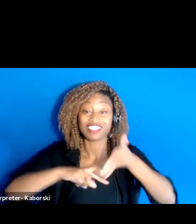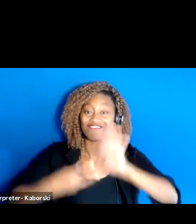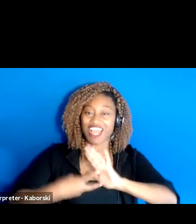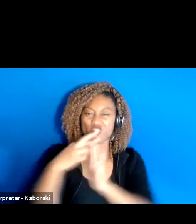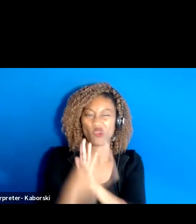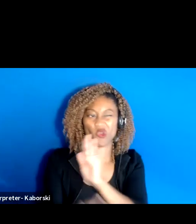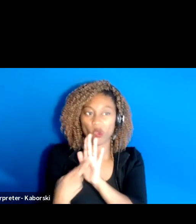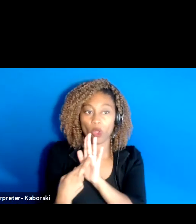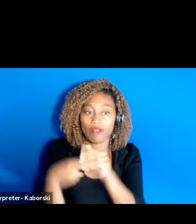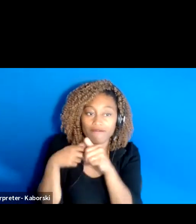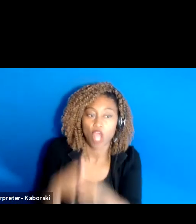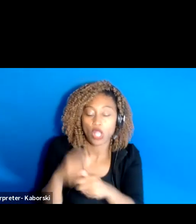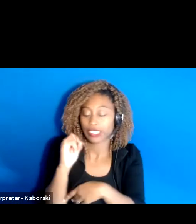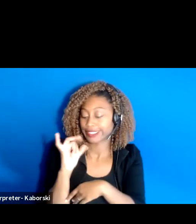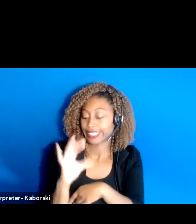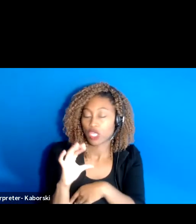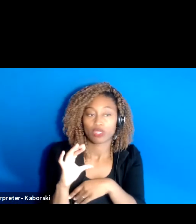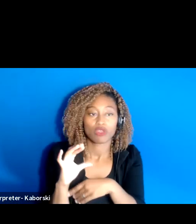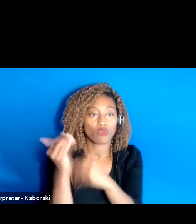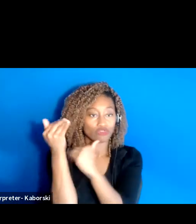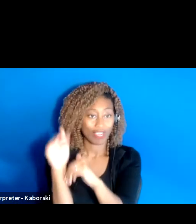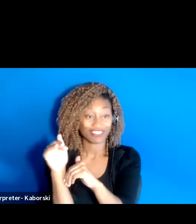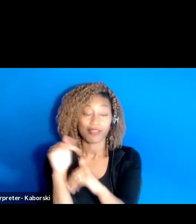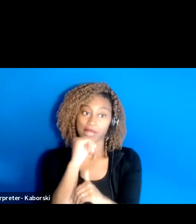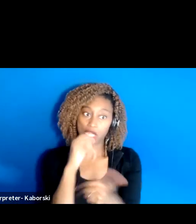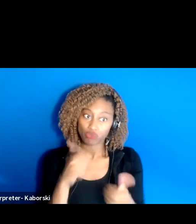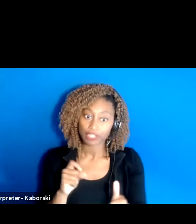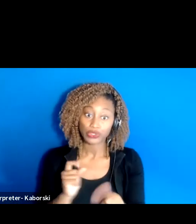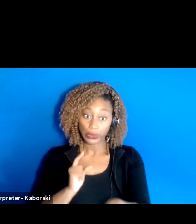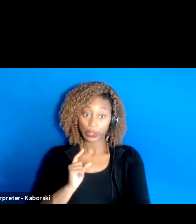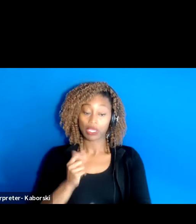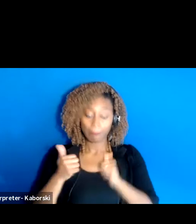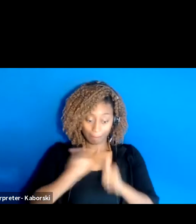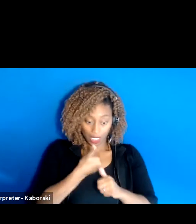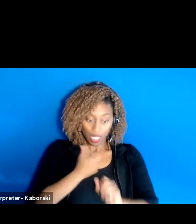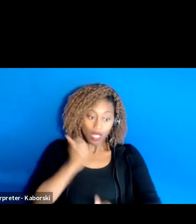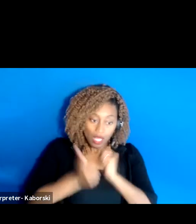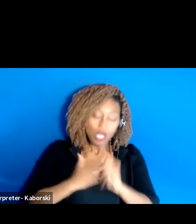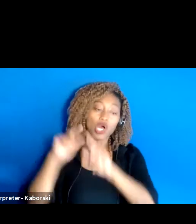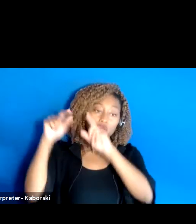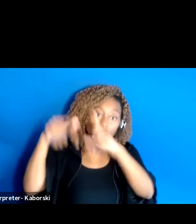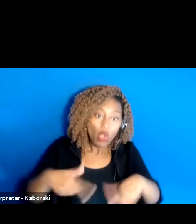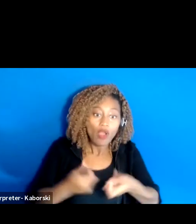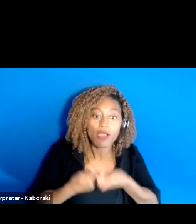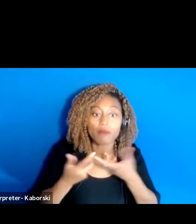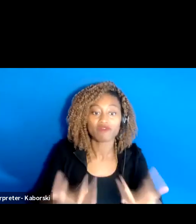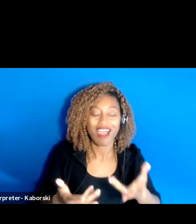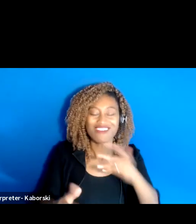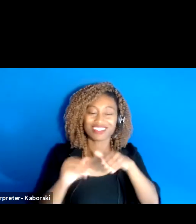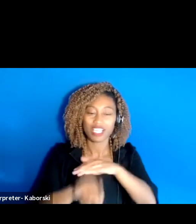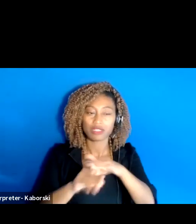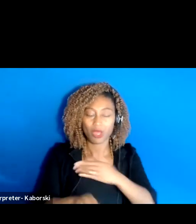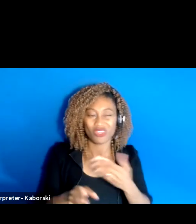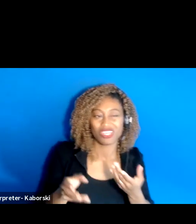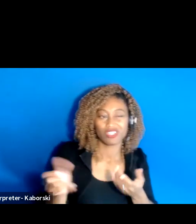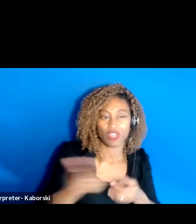Silk, so that we're not going out trying to provide accessible transportation, but we can